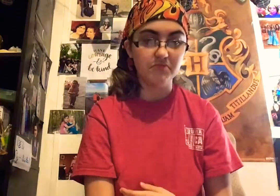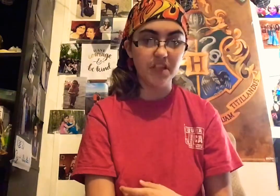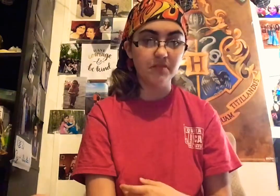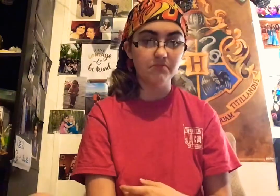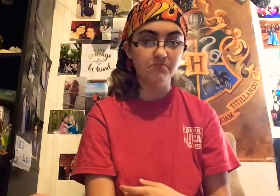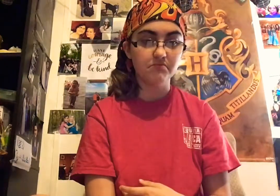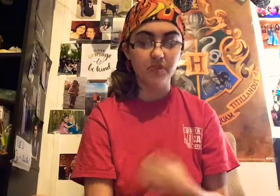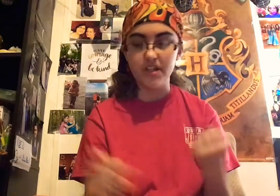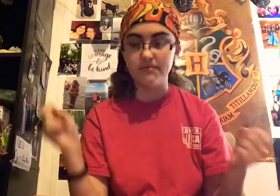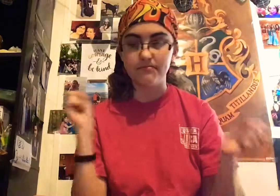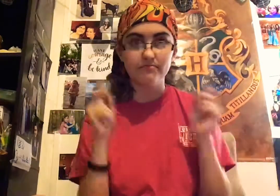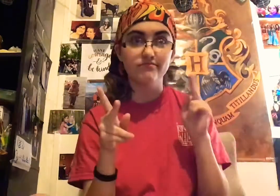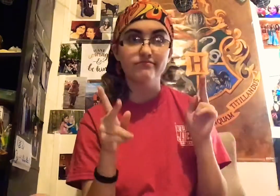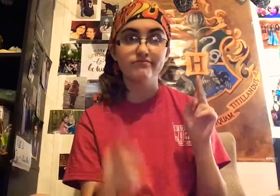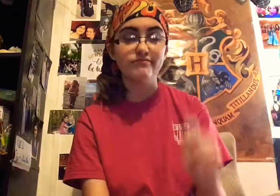Yeah, awesome.